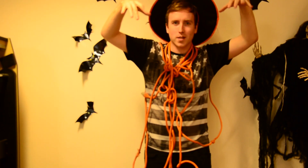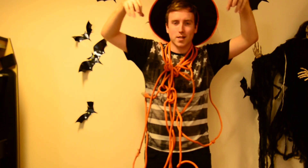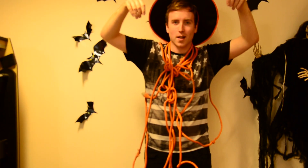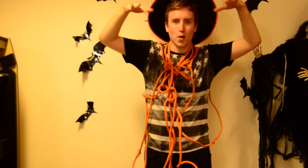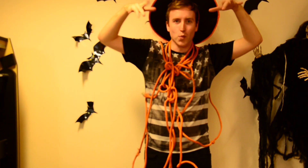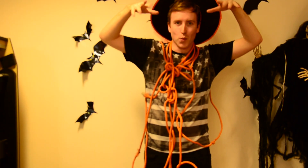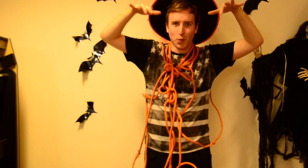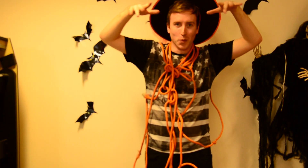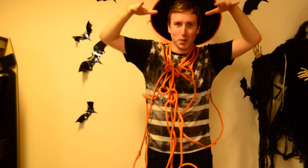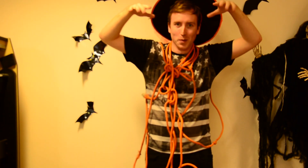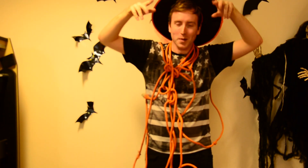ghost.